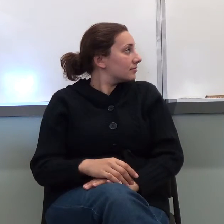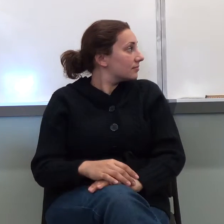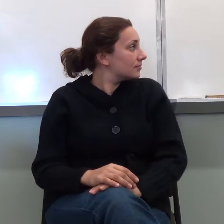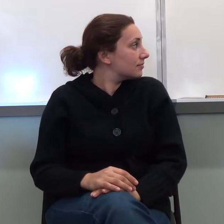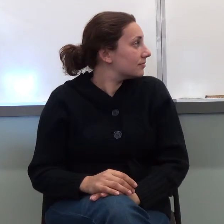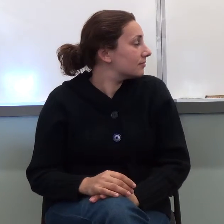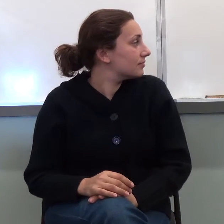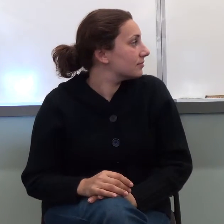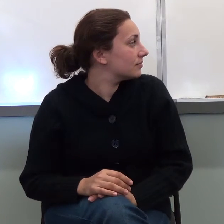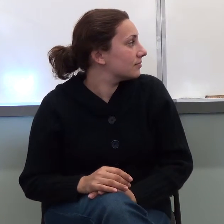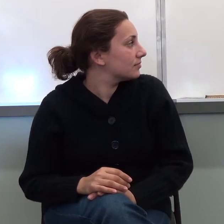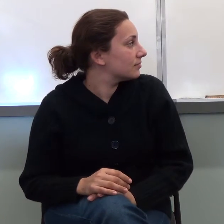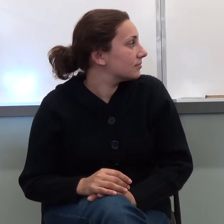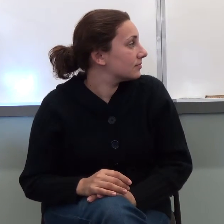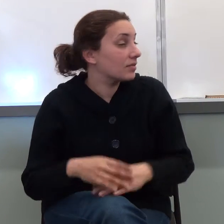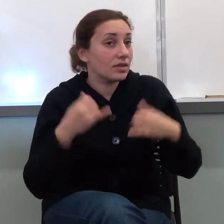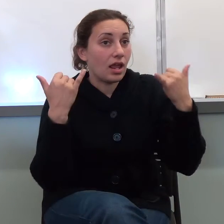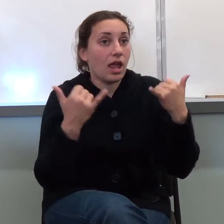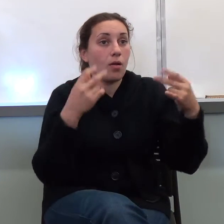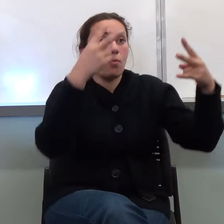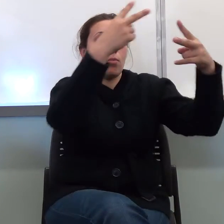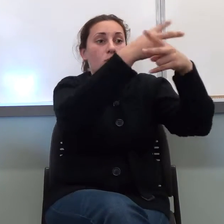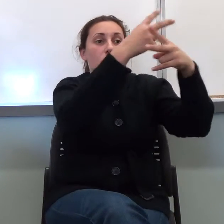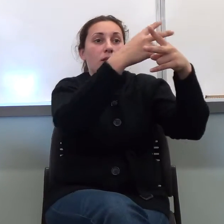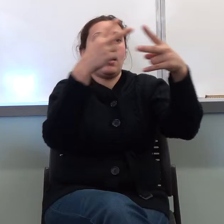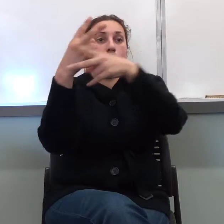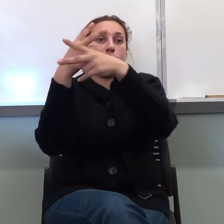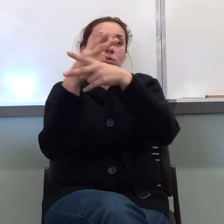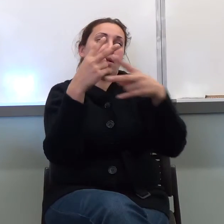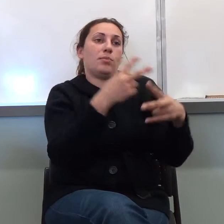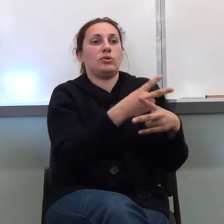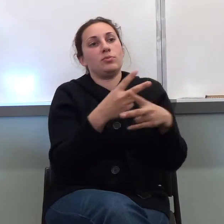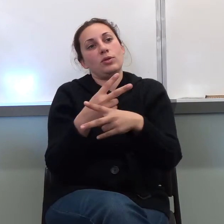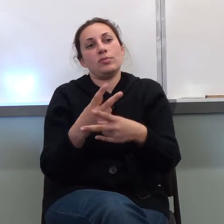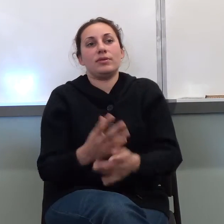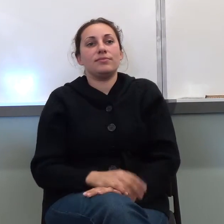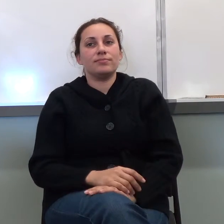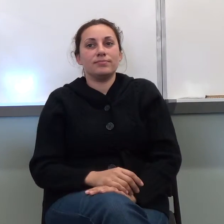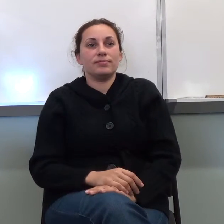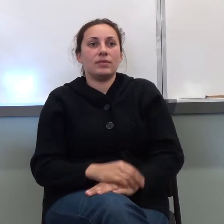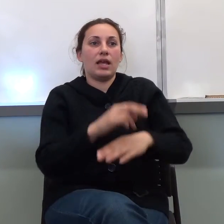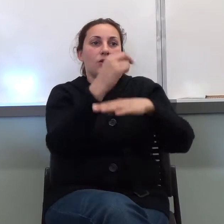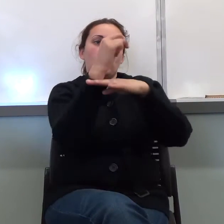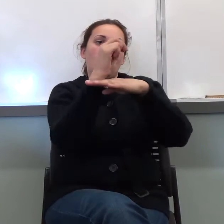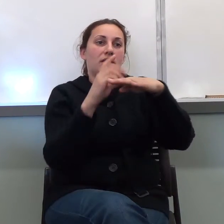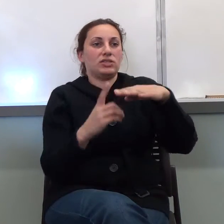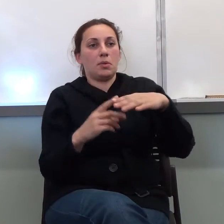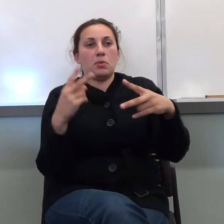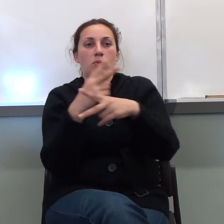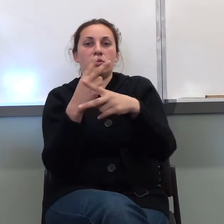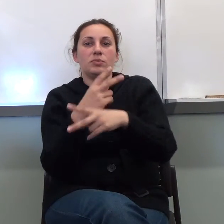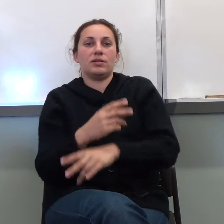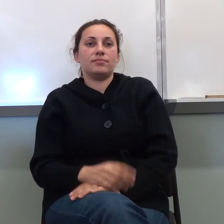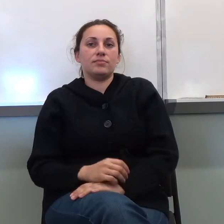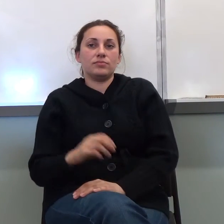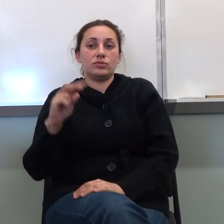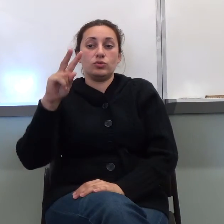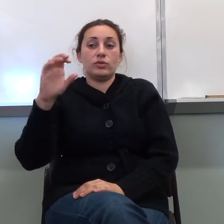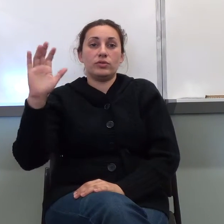times. Now multiply tops and multiply bottoms, and you get 225, and that's it. So